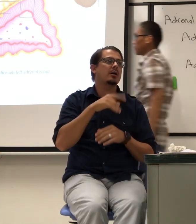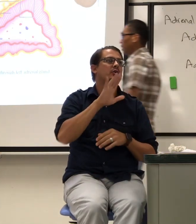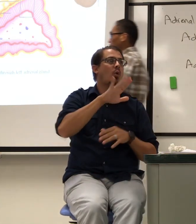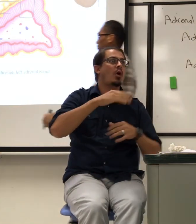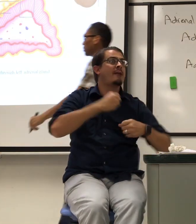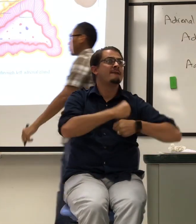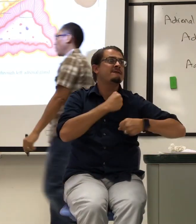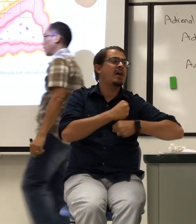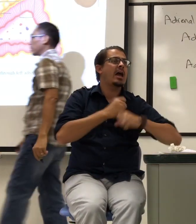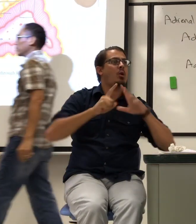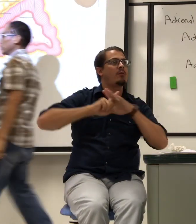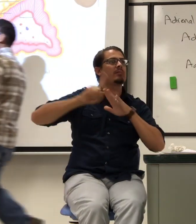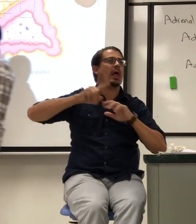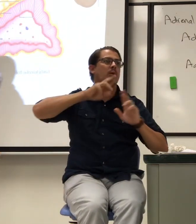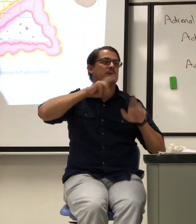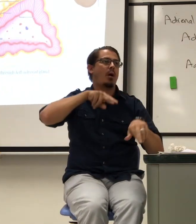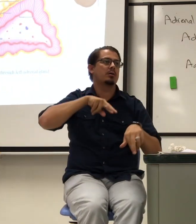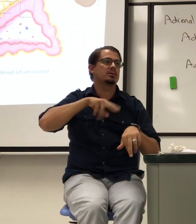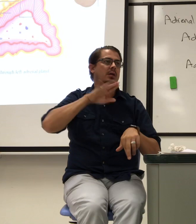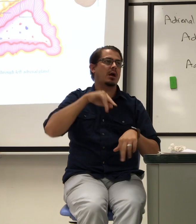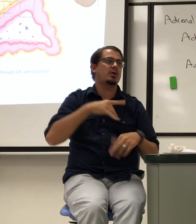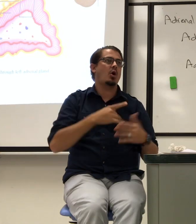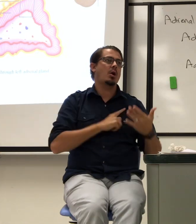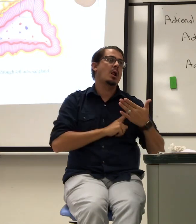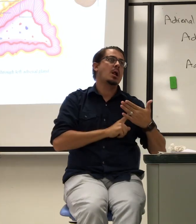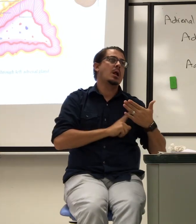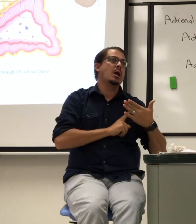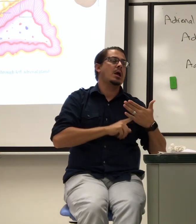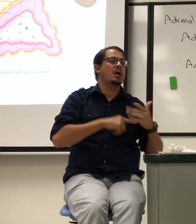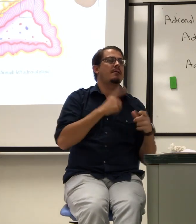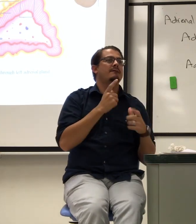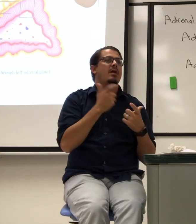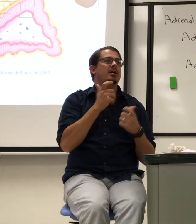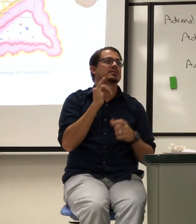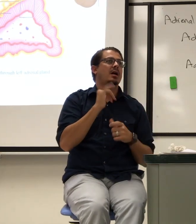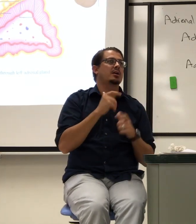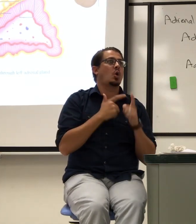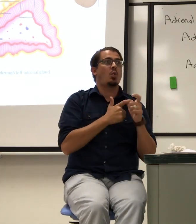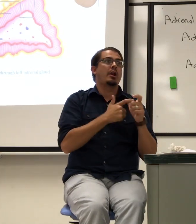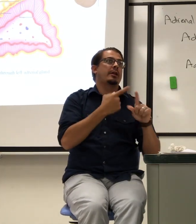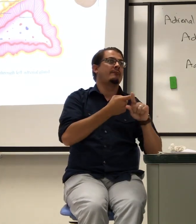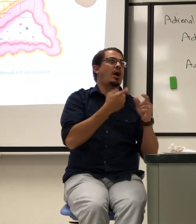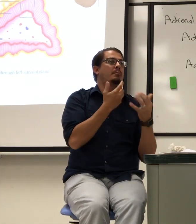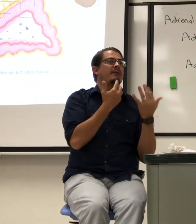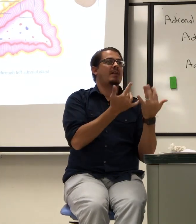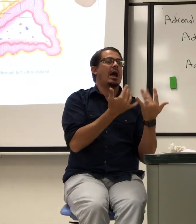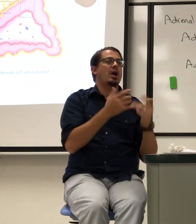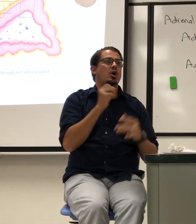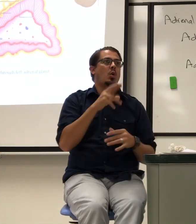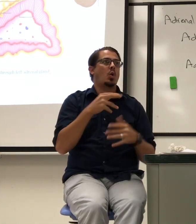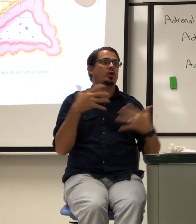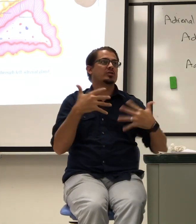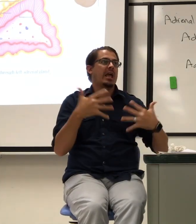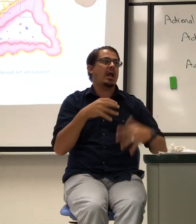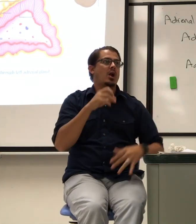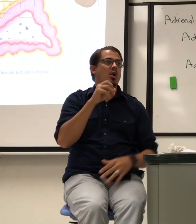Get your heart pumping really quick. Like, running from a fire, or you're